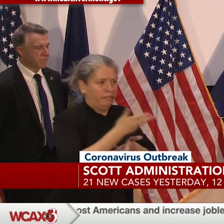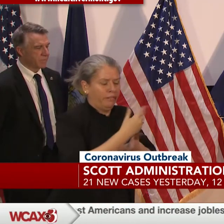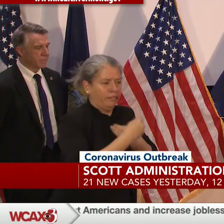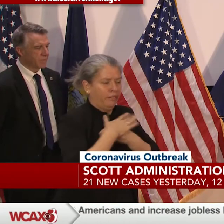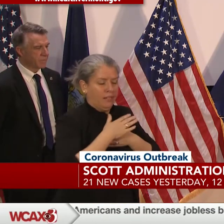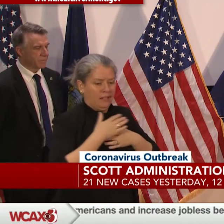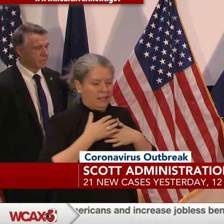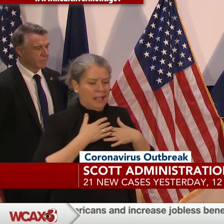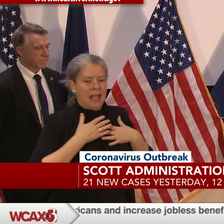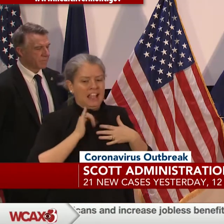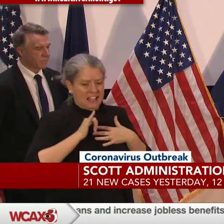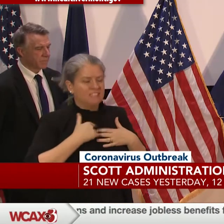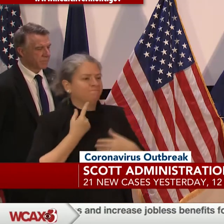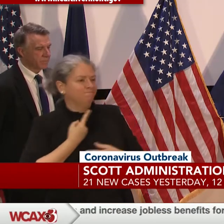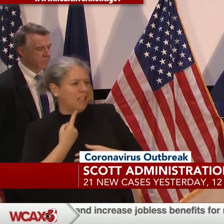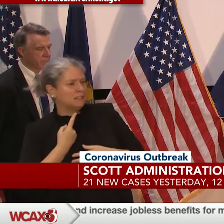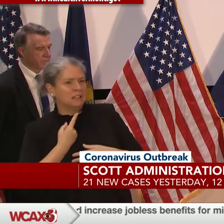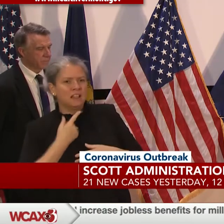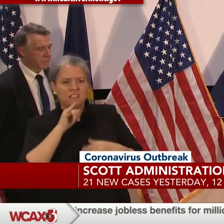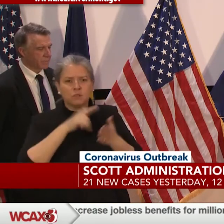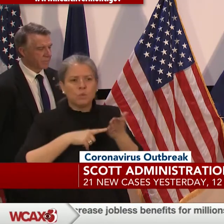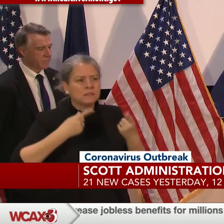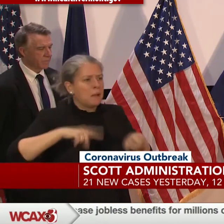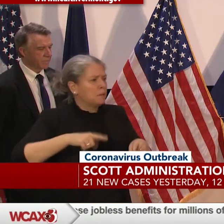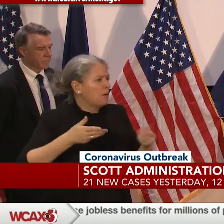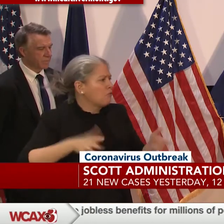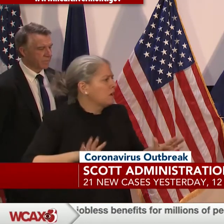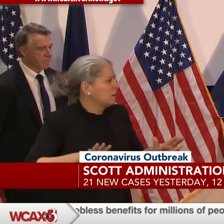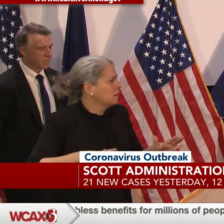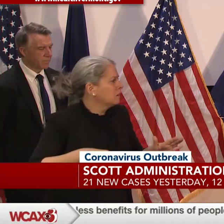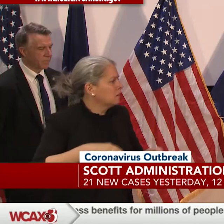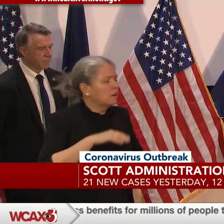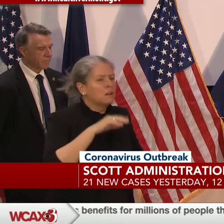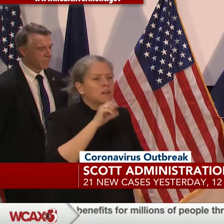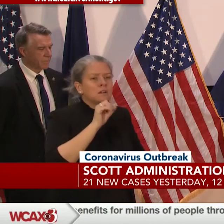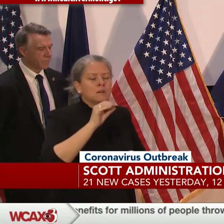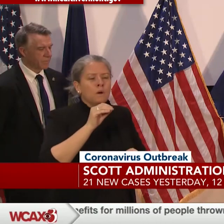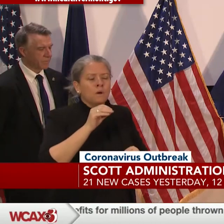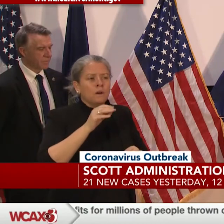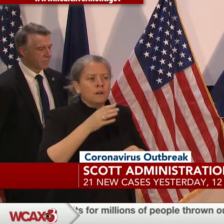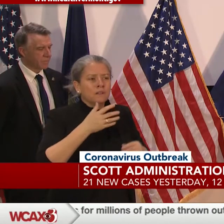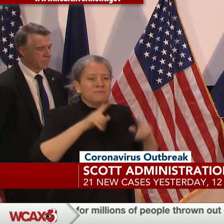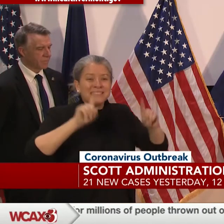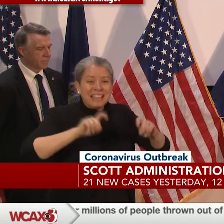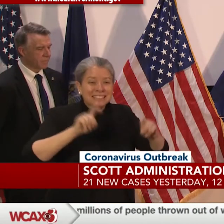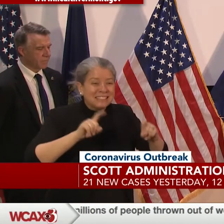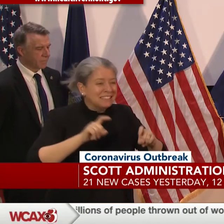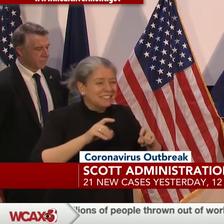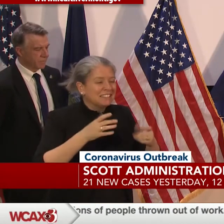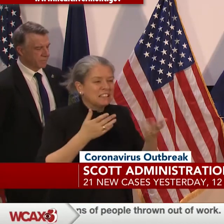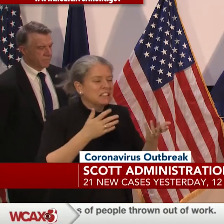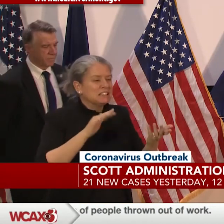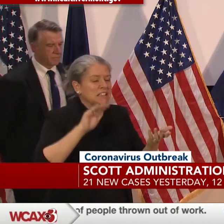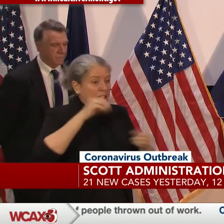So testing, you know, in a broader sense is really not